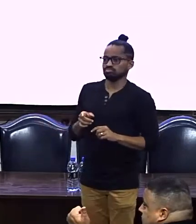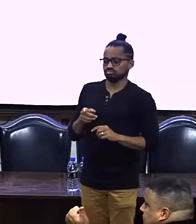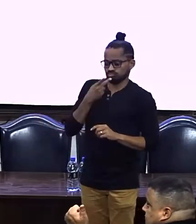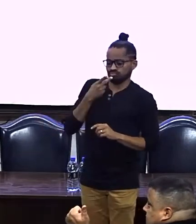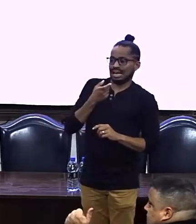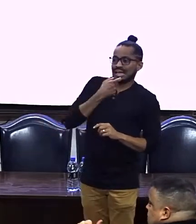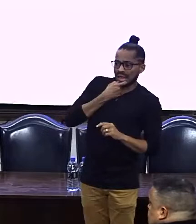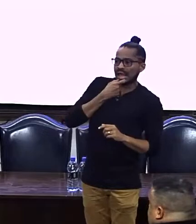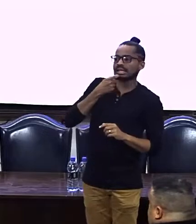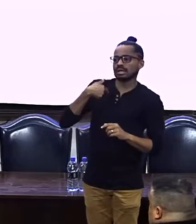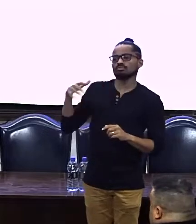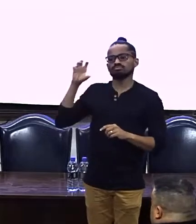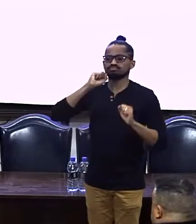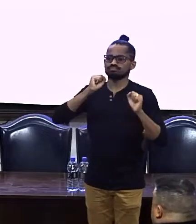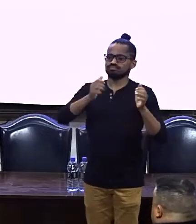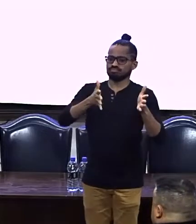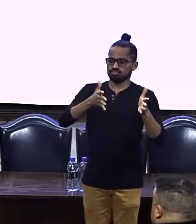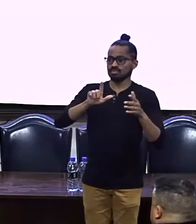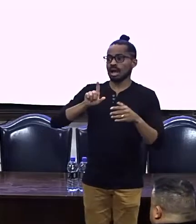proeminência, desculpa, das sílabas